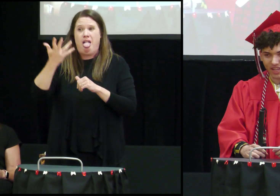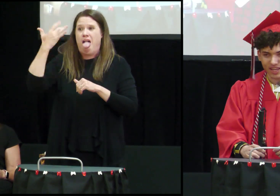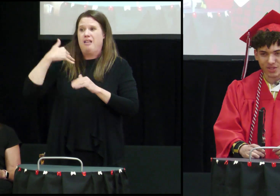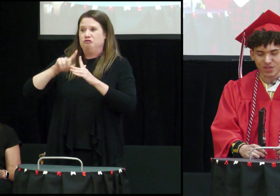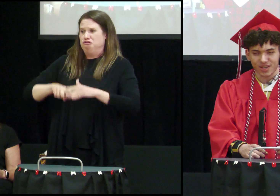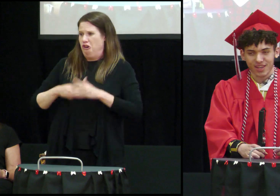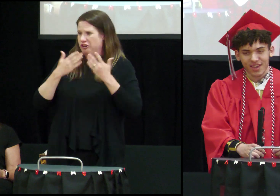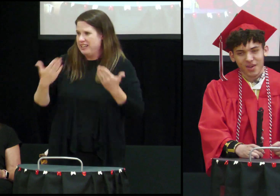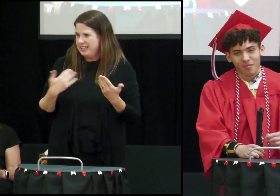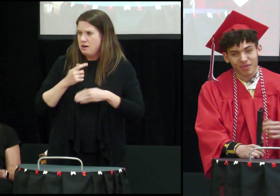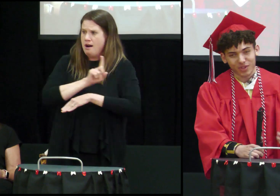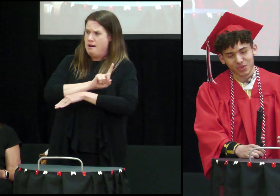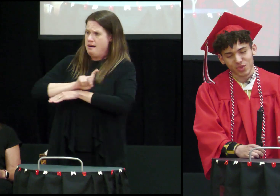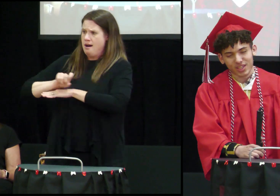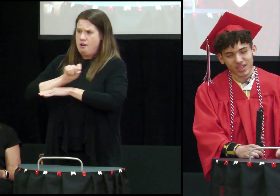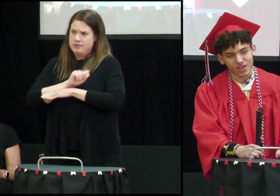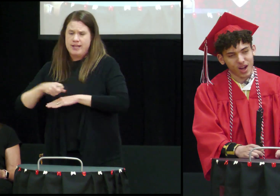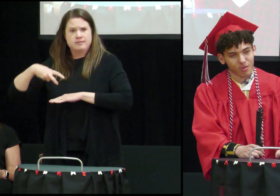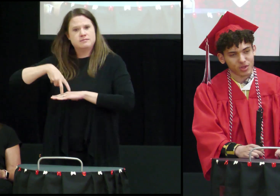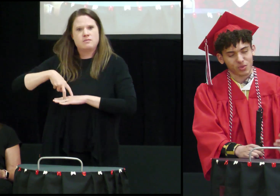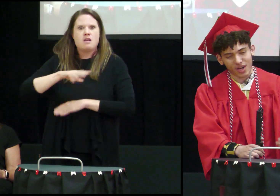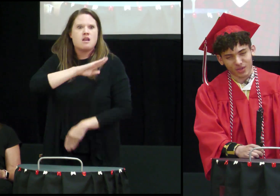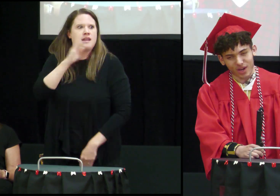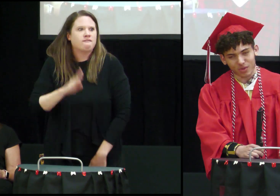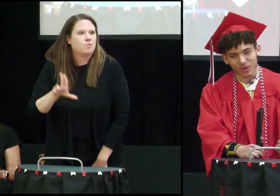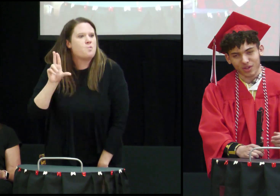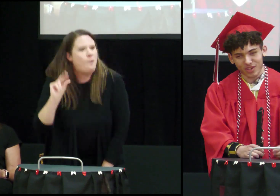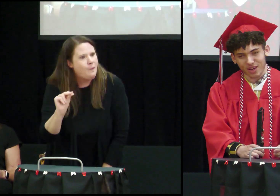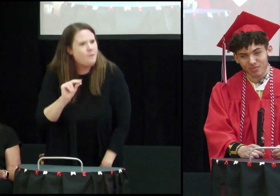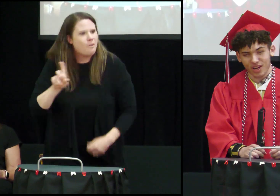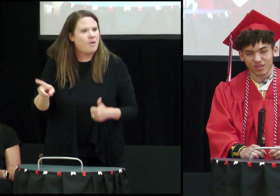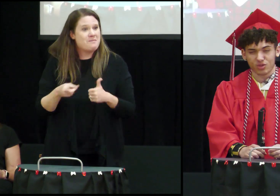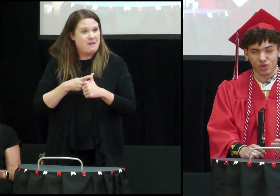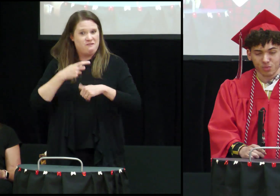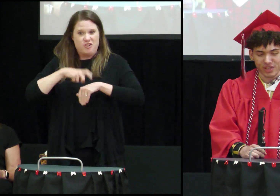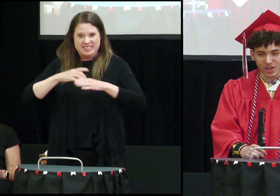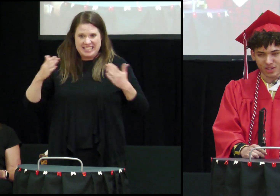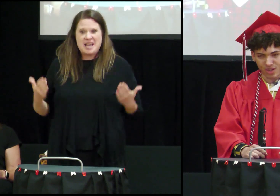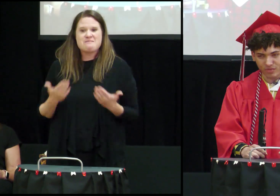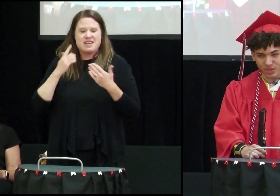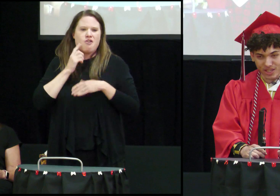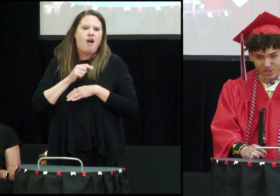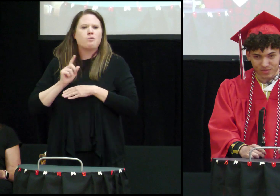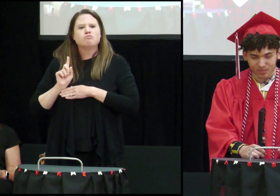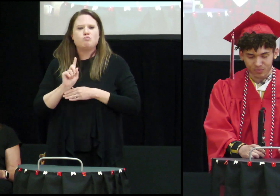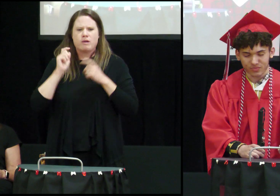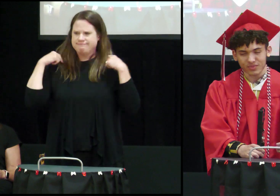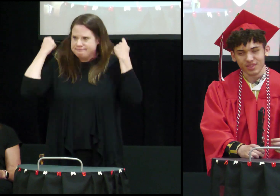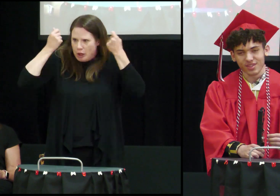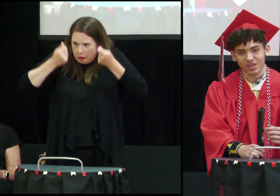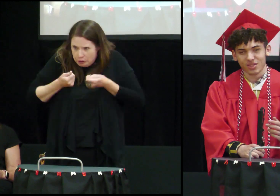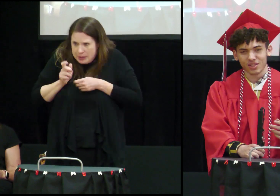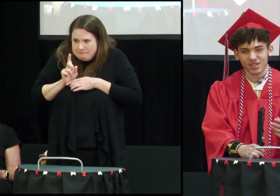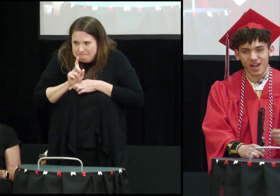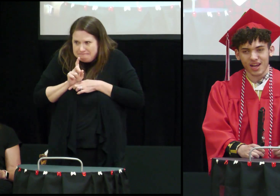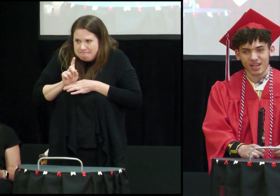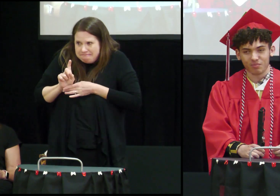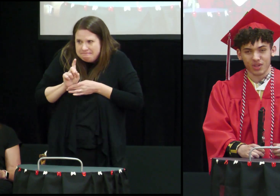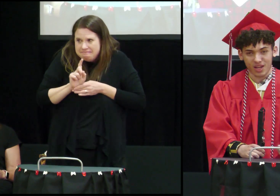stage. My first week here, I was walking around with my hood up, not too big on conversation, until I got used